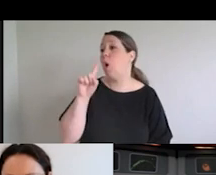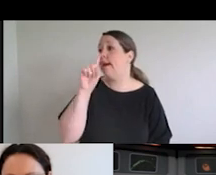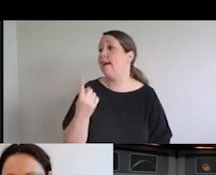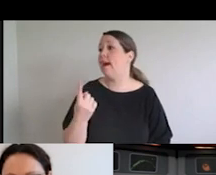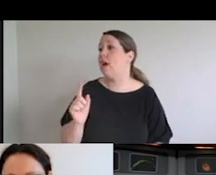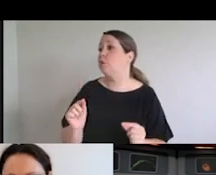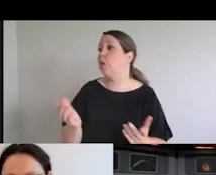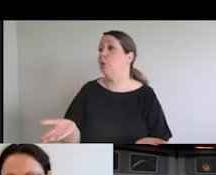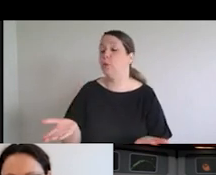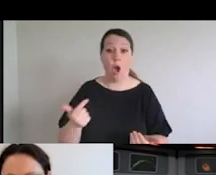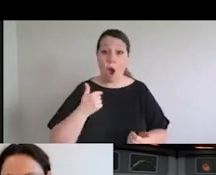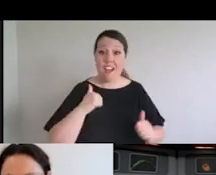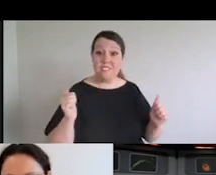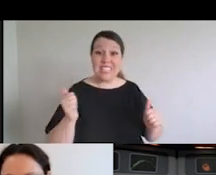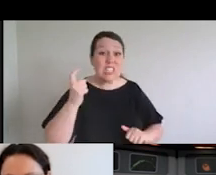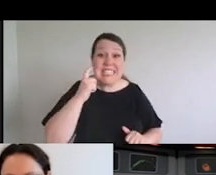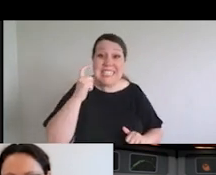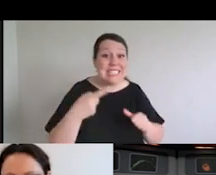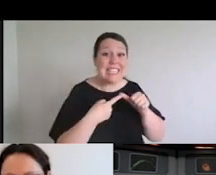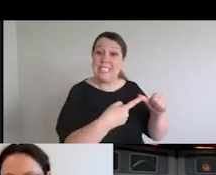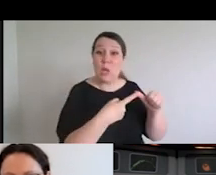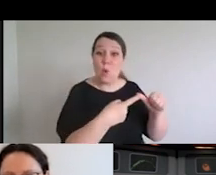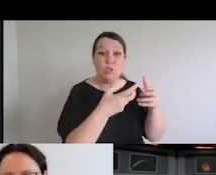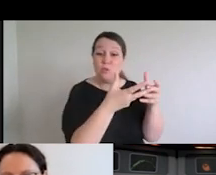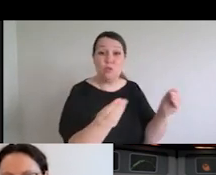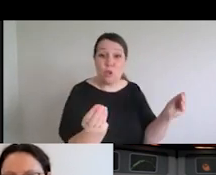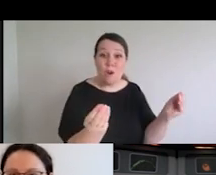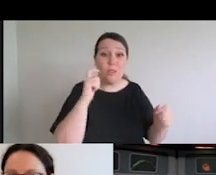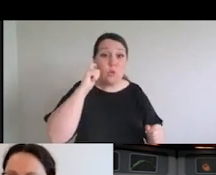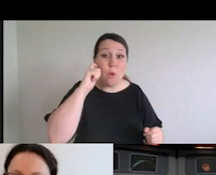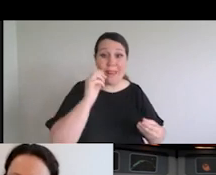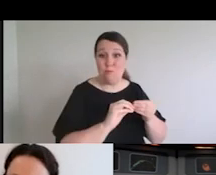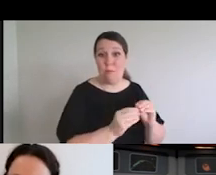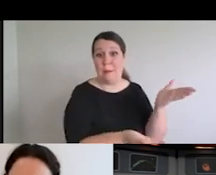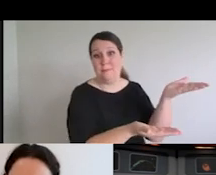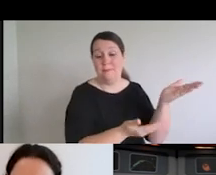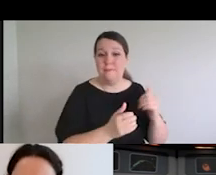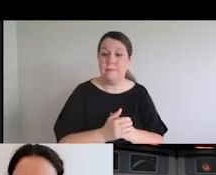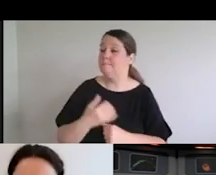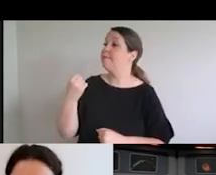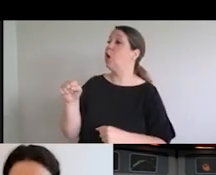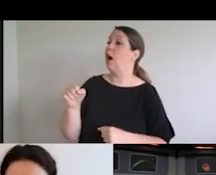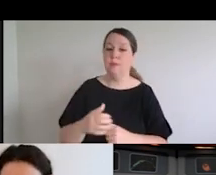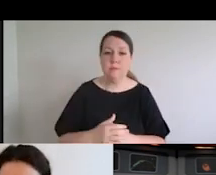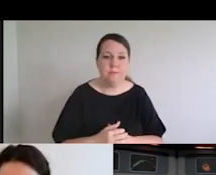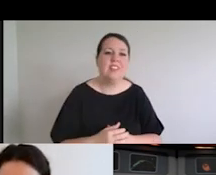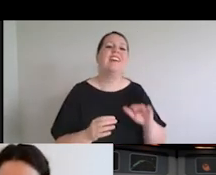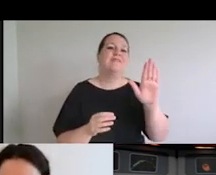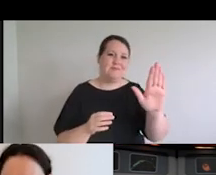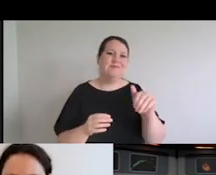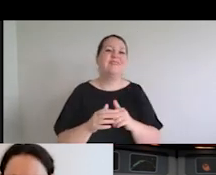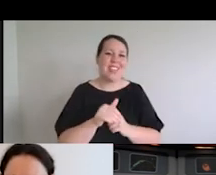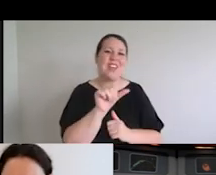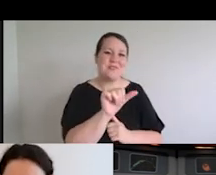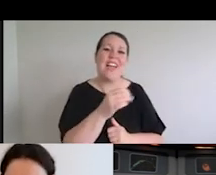with a good solution, easy solutions to solve that problem. And that's what this is all about, Adriana. So I'm going to